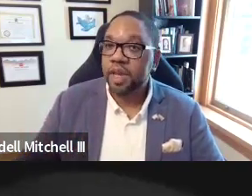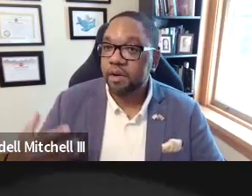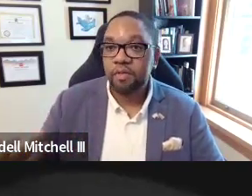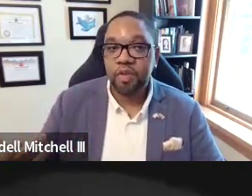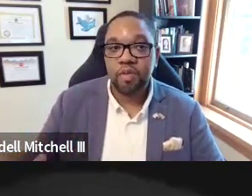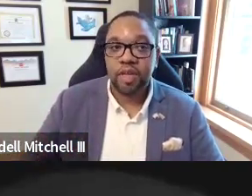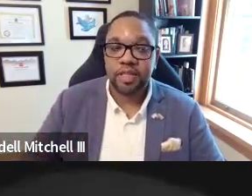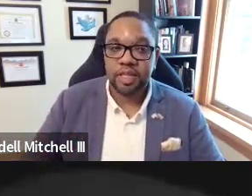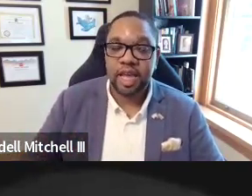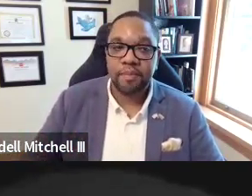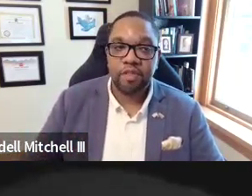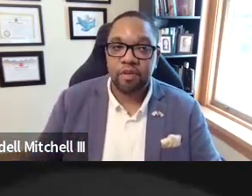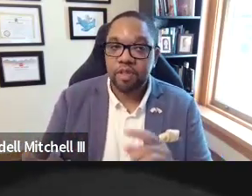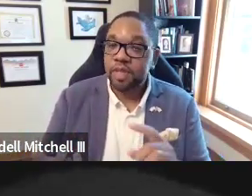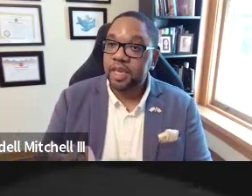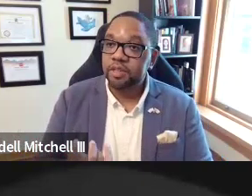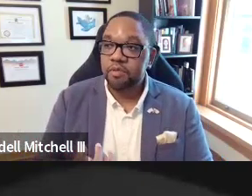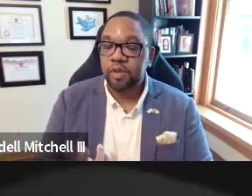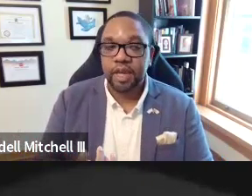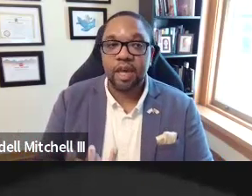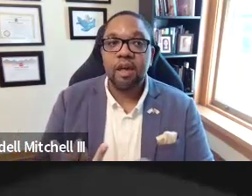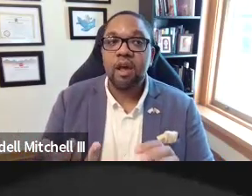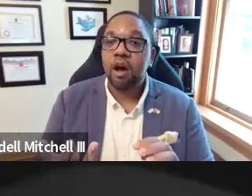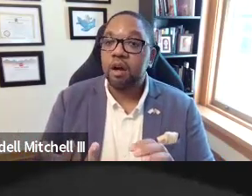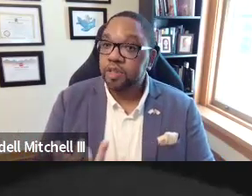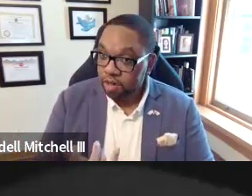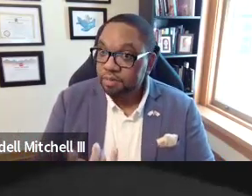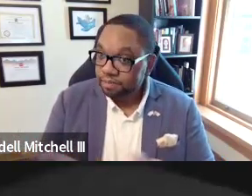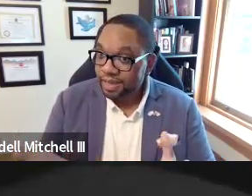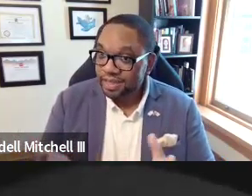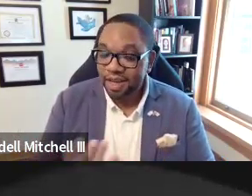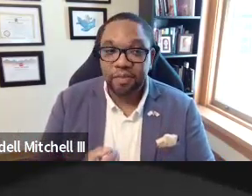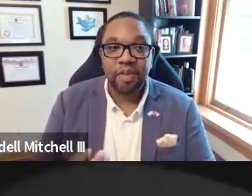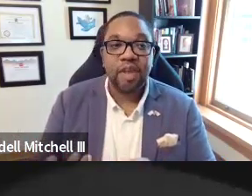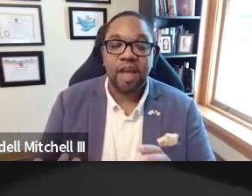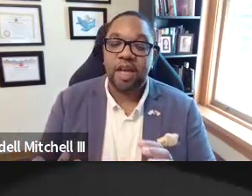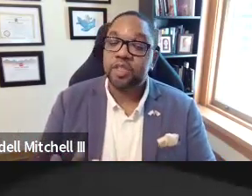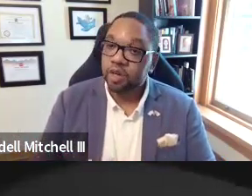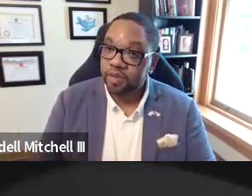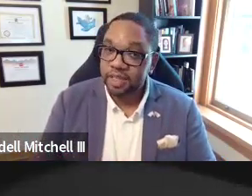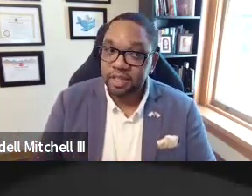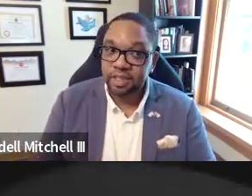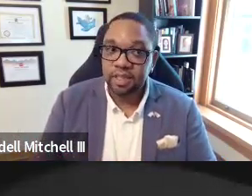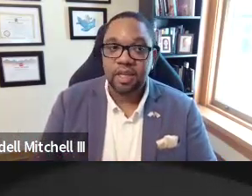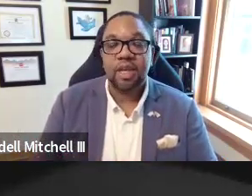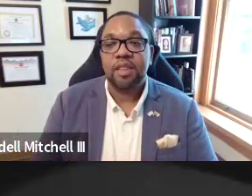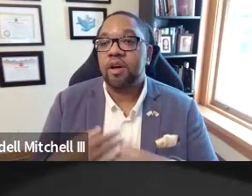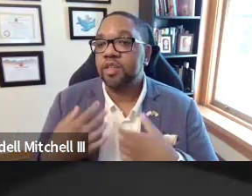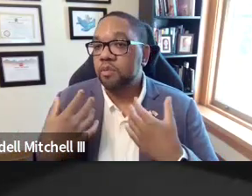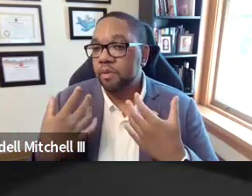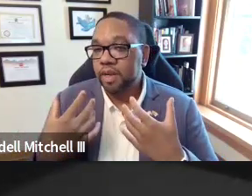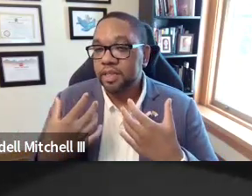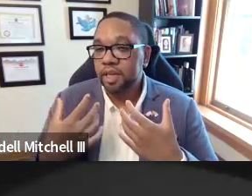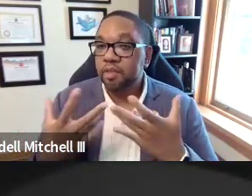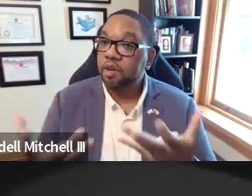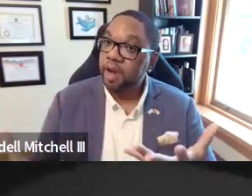ways, but here are a few things that tend to happen. So some of the key terms we'll look at are term itself, services, then